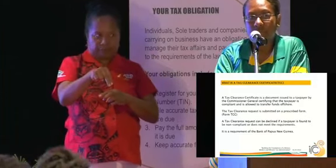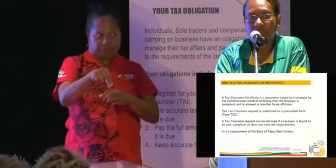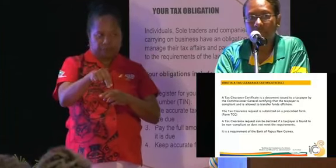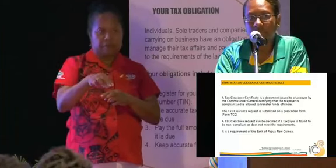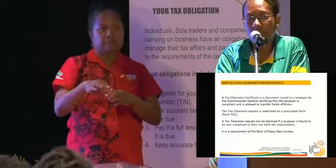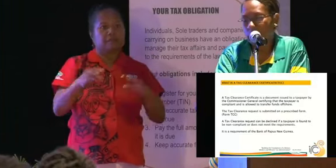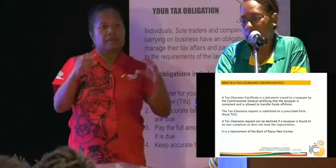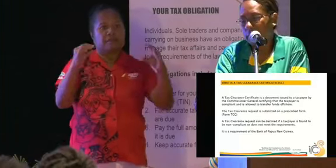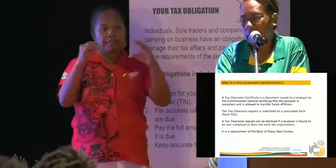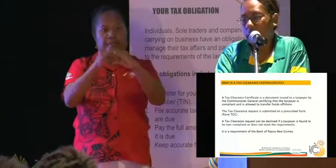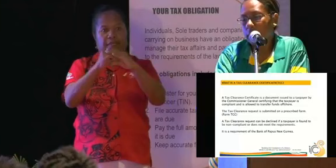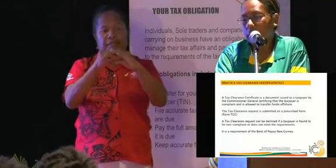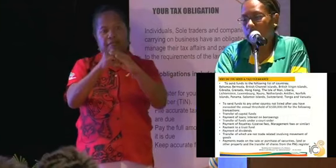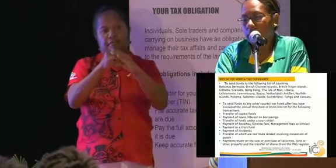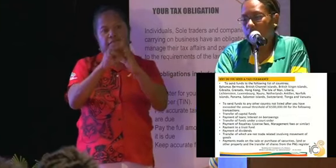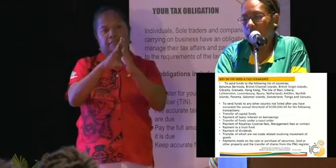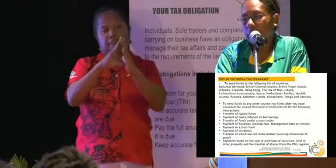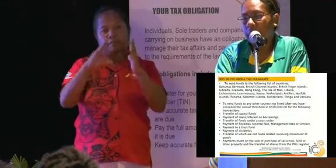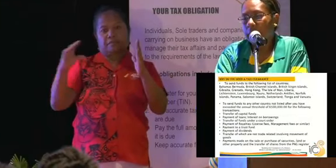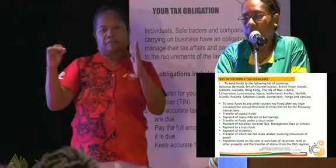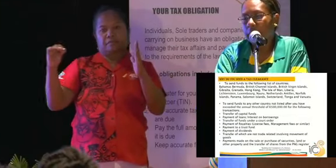of PNG.